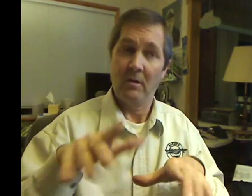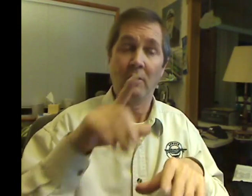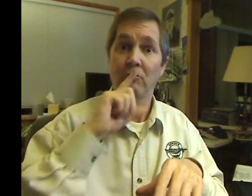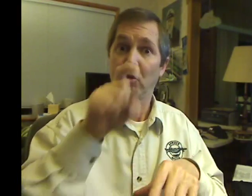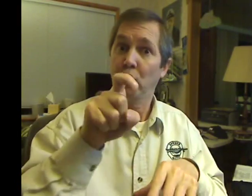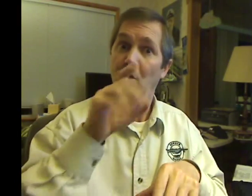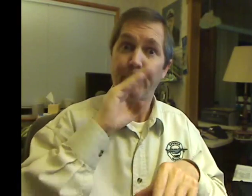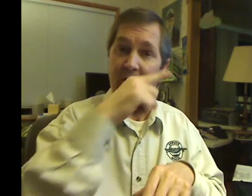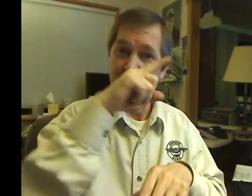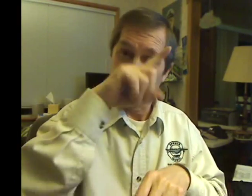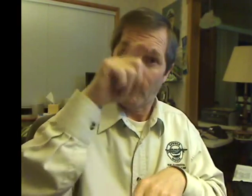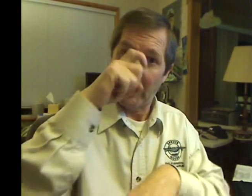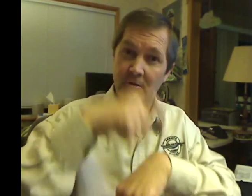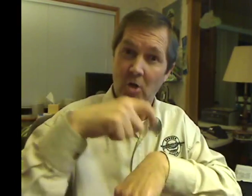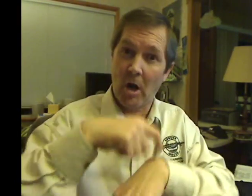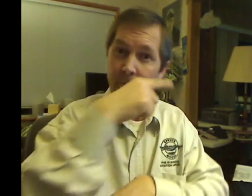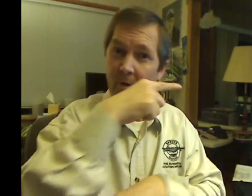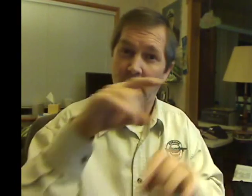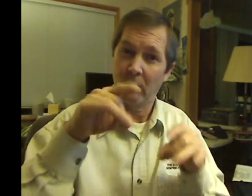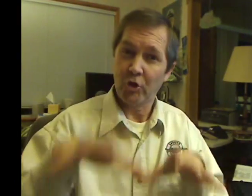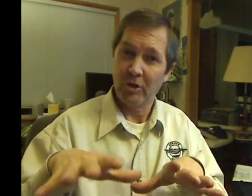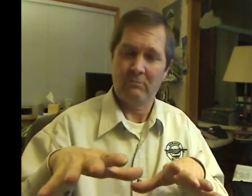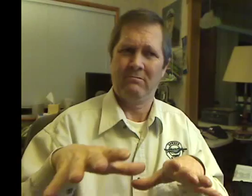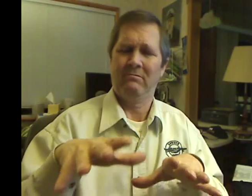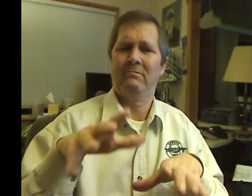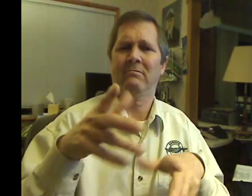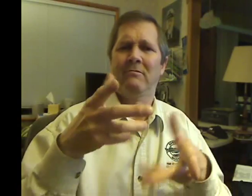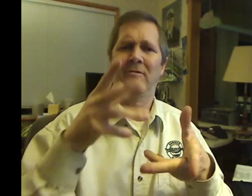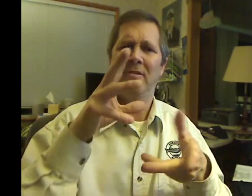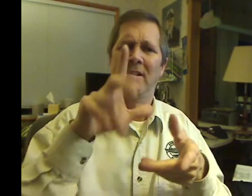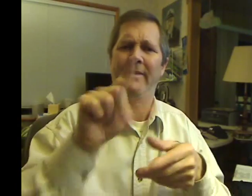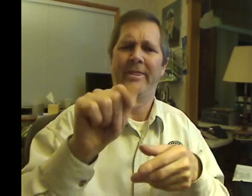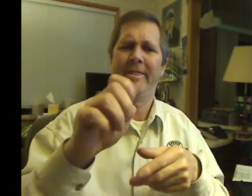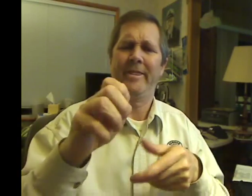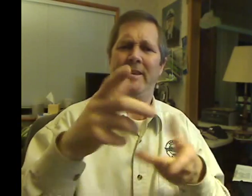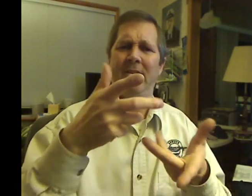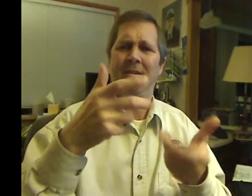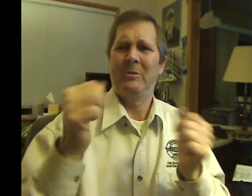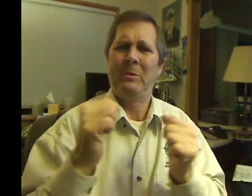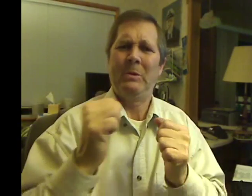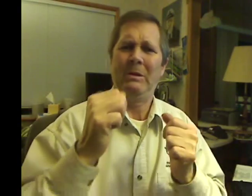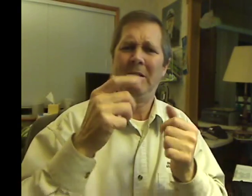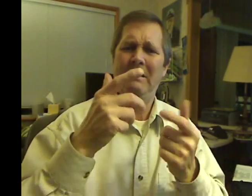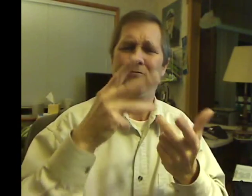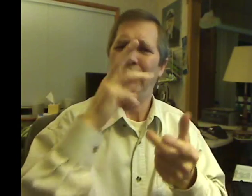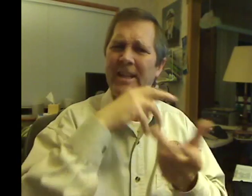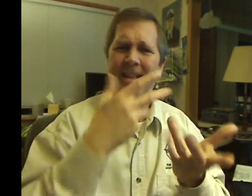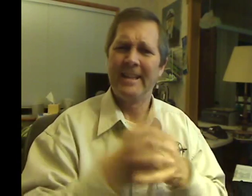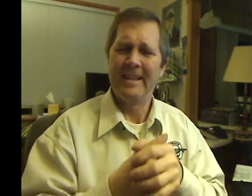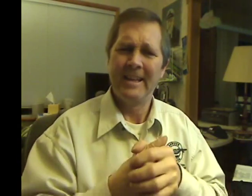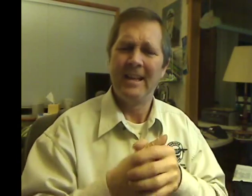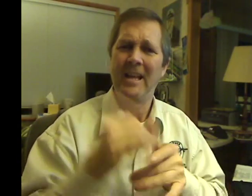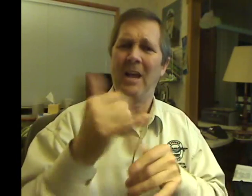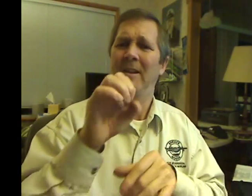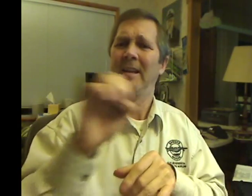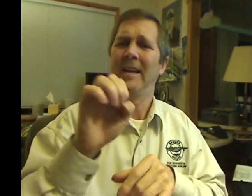with an irregular heartbeat before being returned to his cell a few nights later. He says the charges are politically